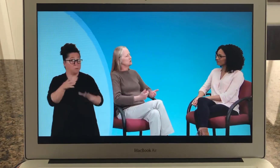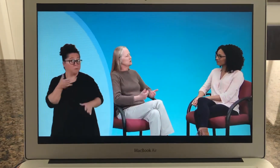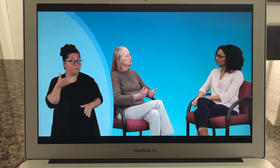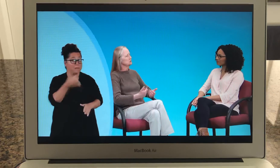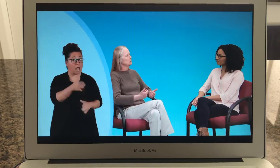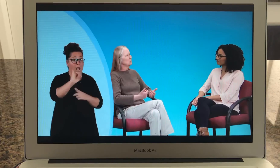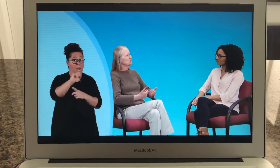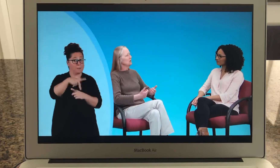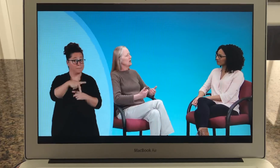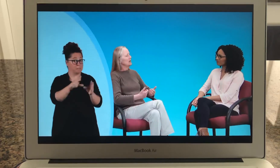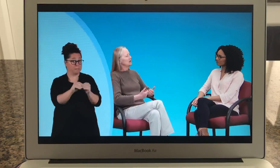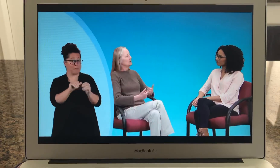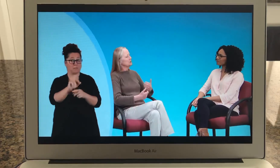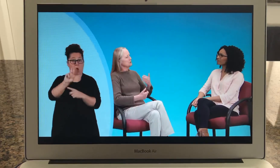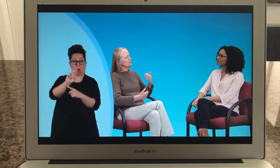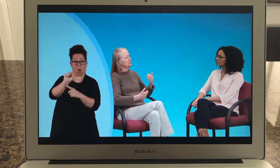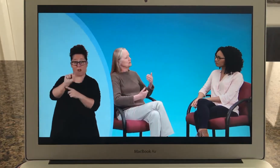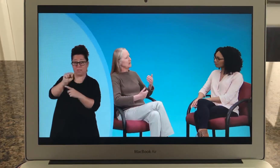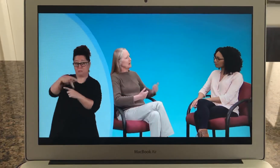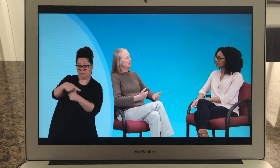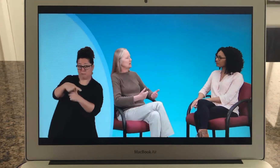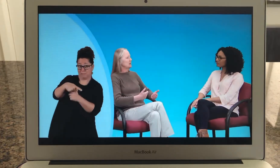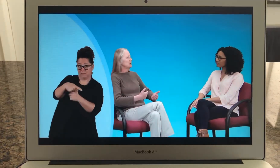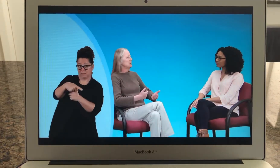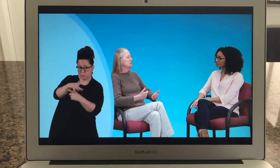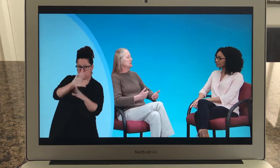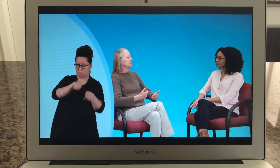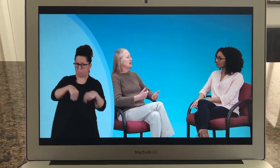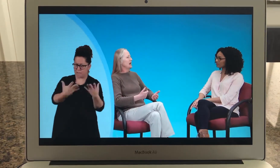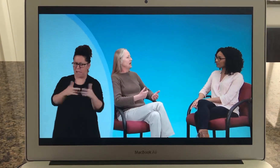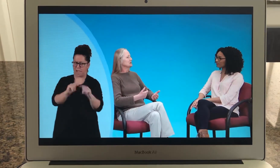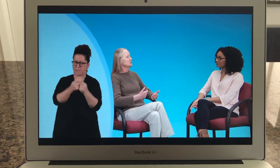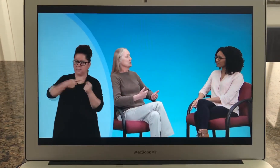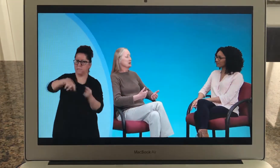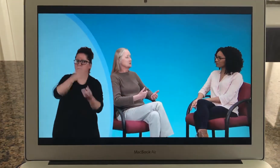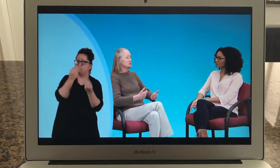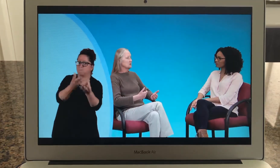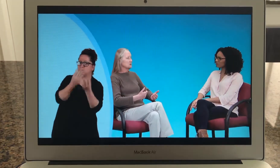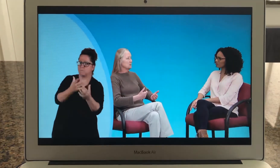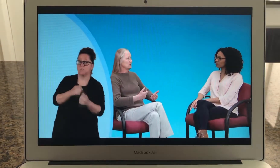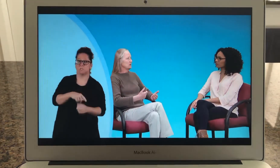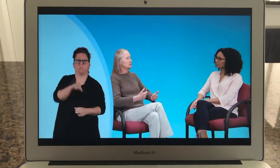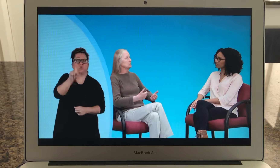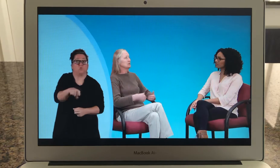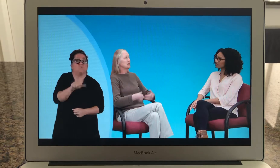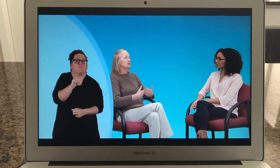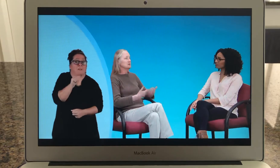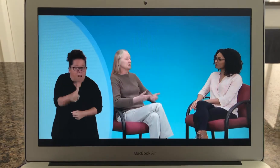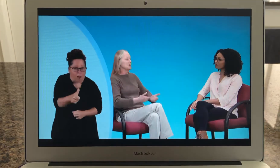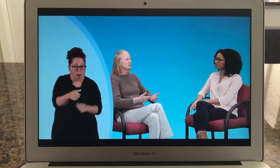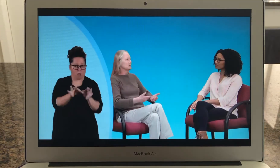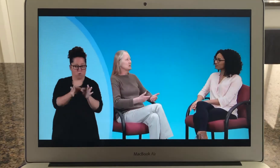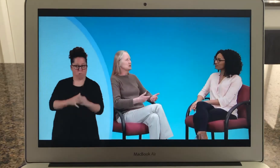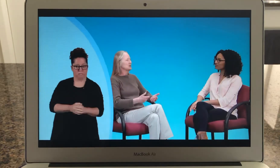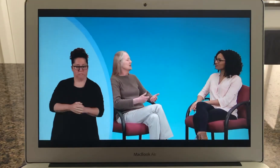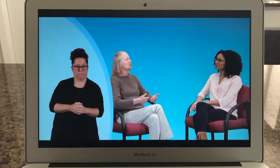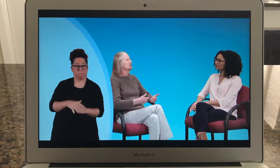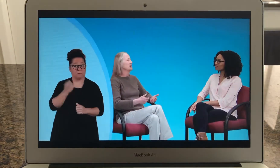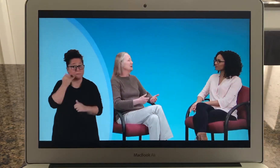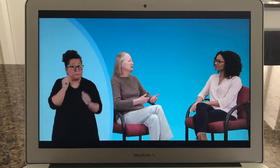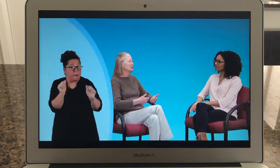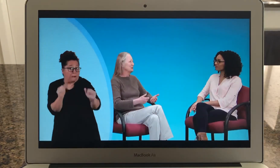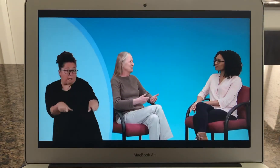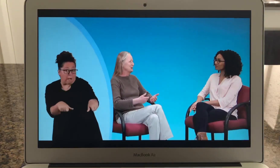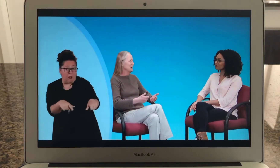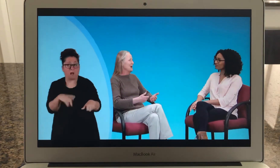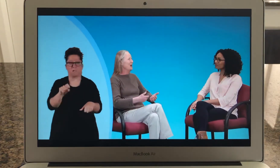roles. As the interpreter during the IEP meeting, to provide that information that you cannot